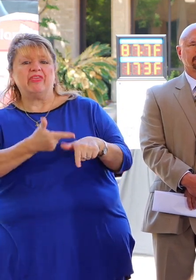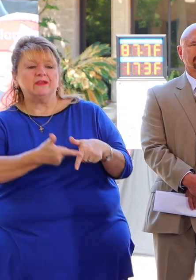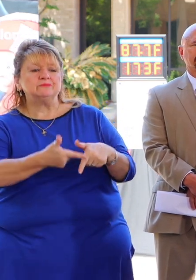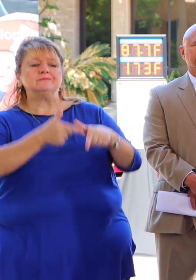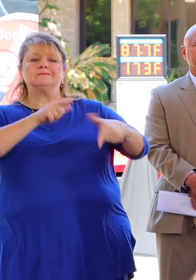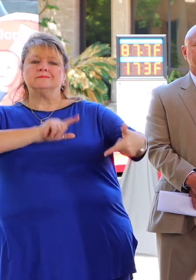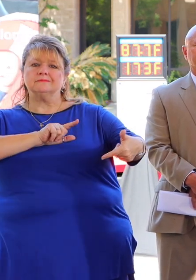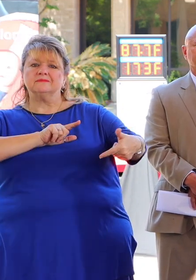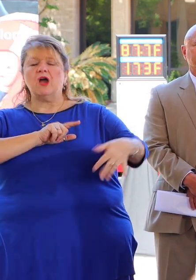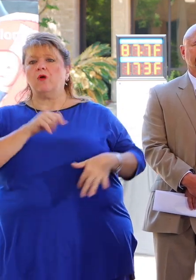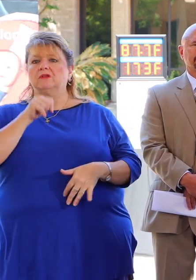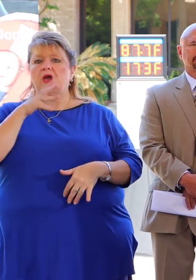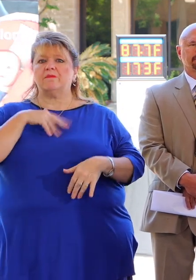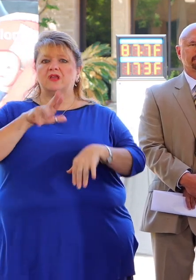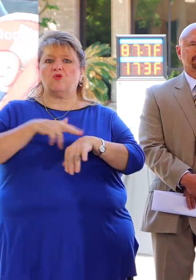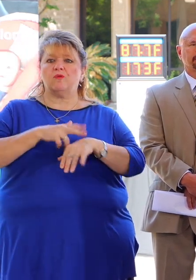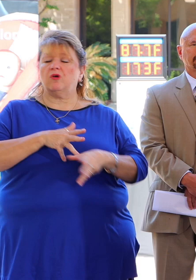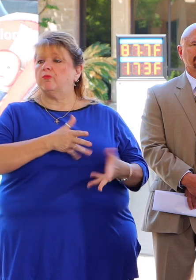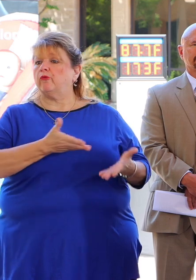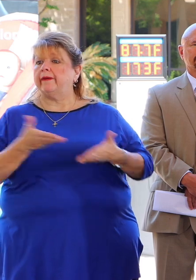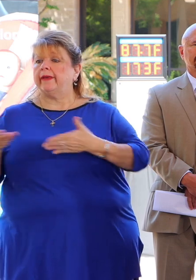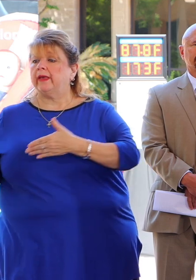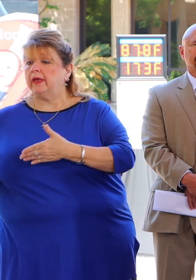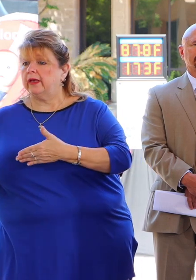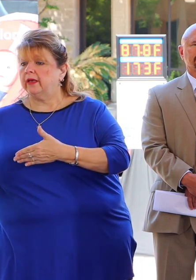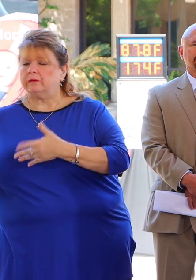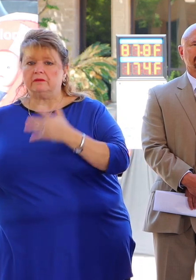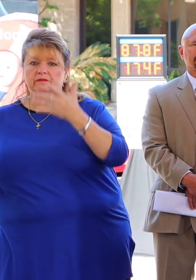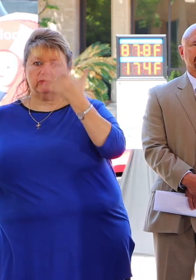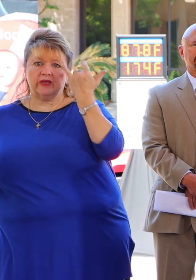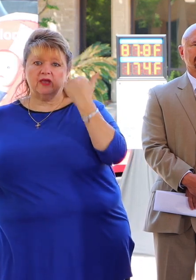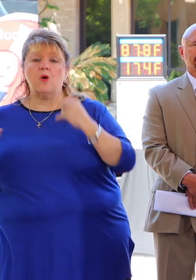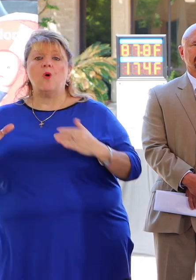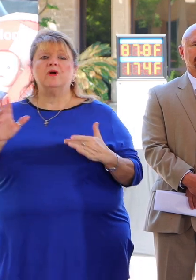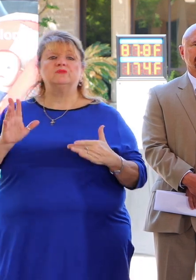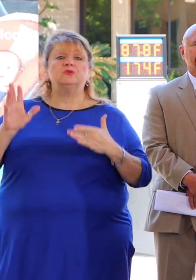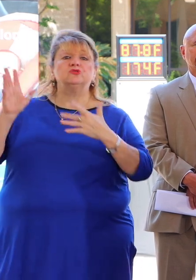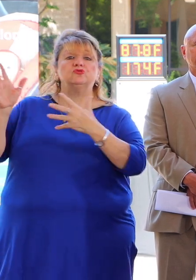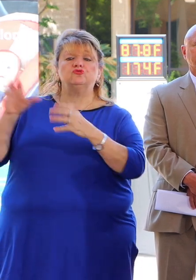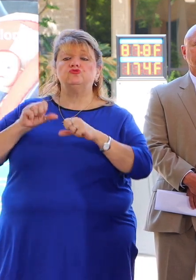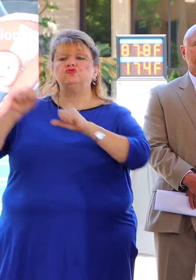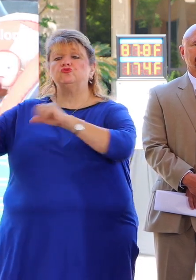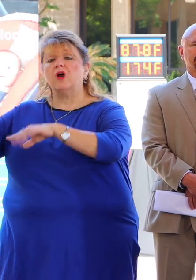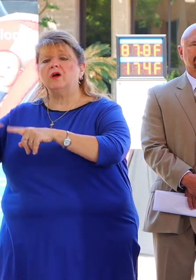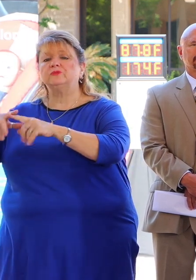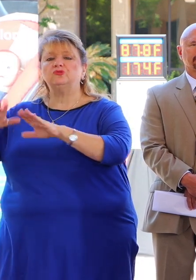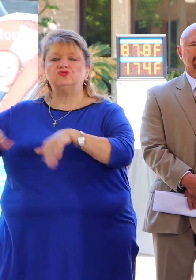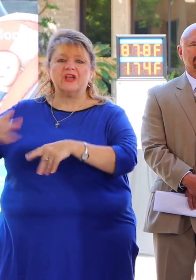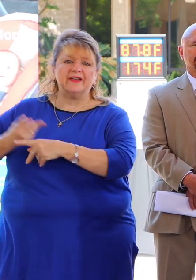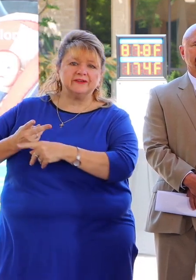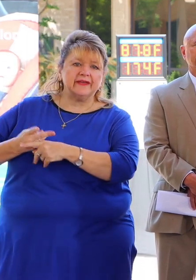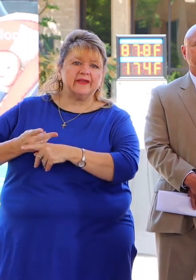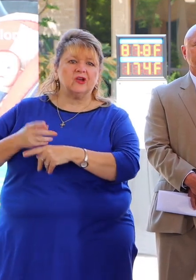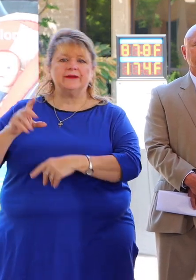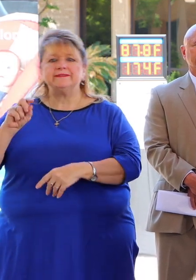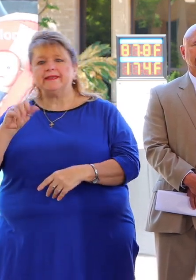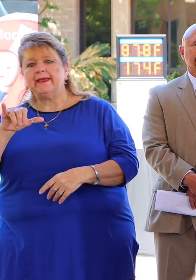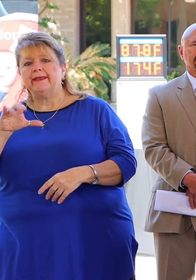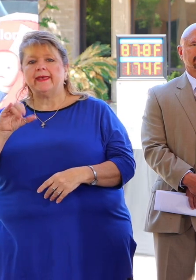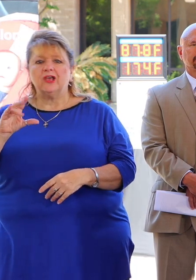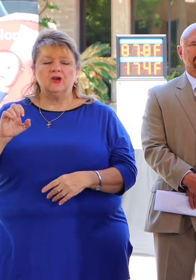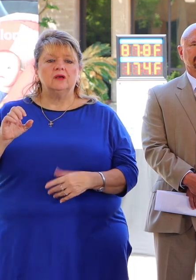the heat stroke deaths occur when the child is supposed to be dropped off at school or childcare. And I would just say that I've